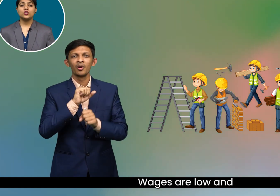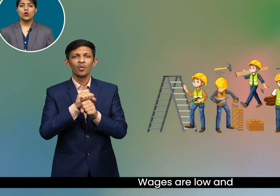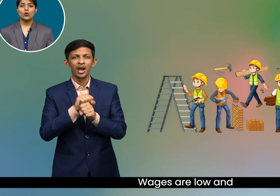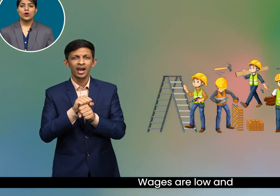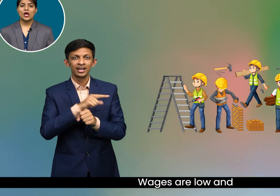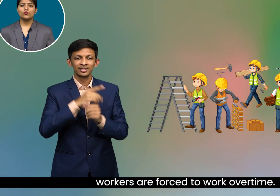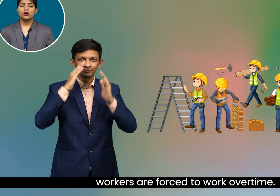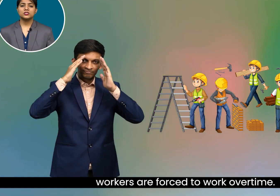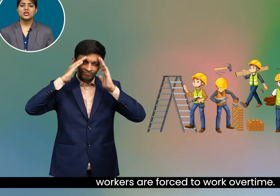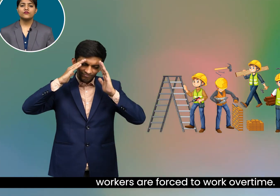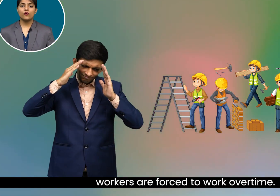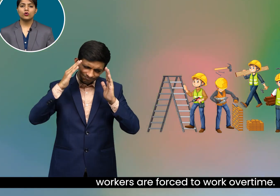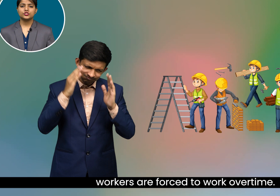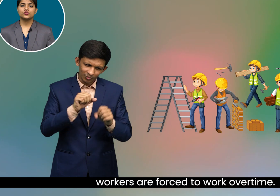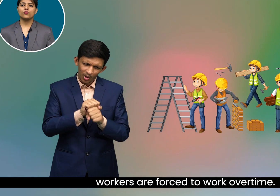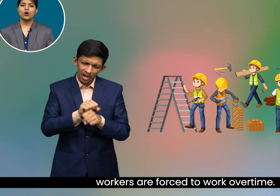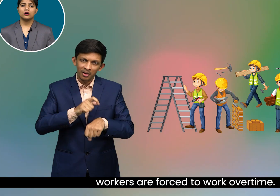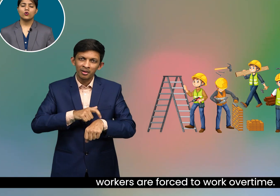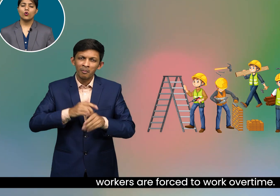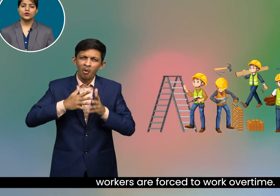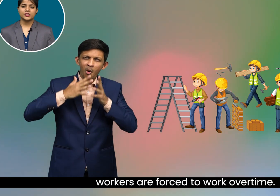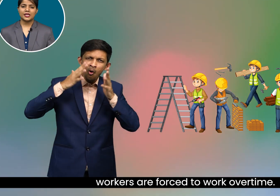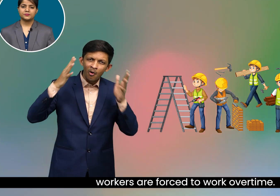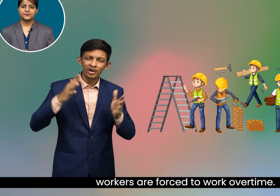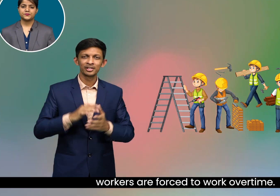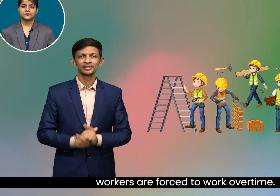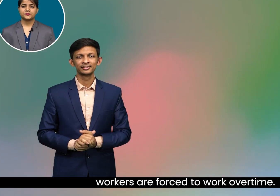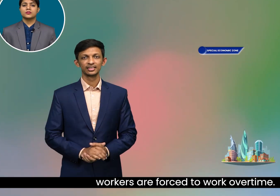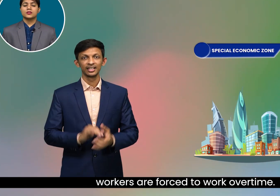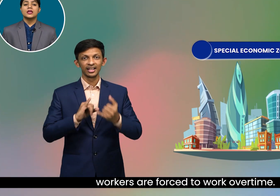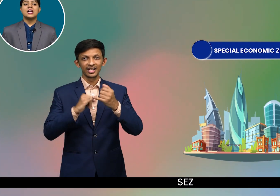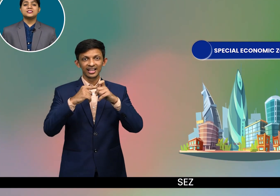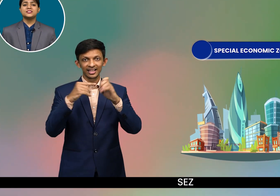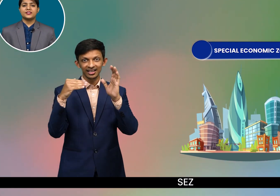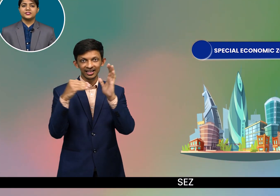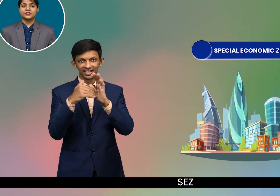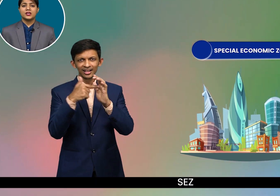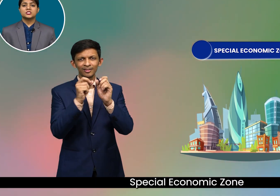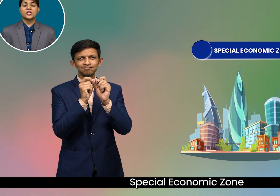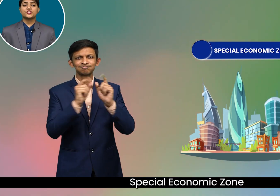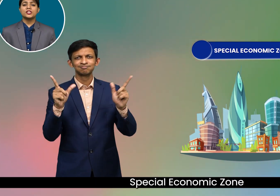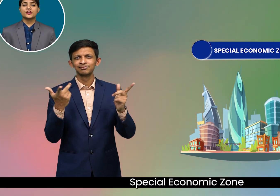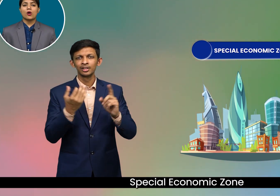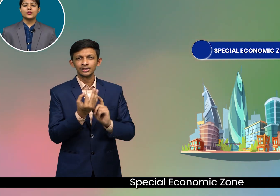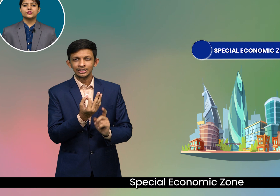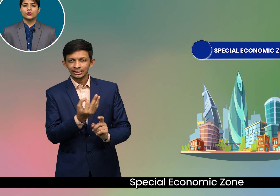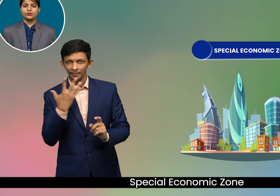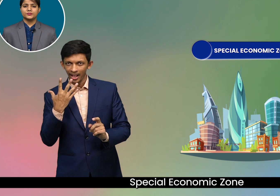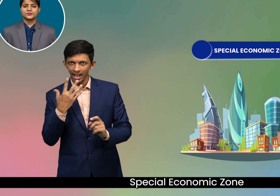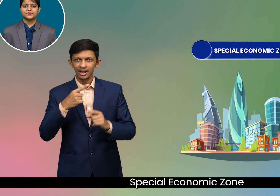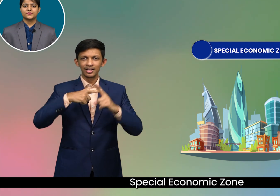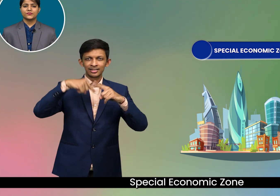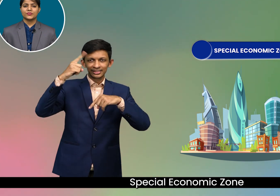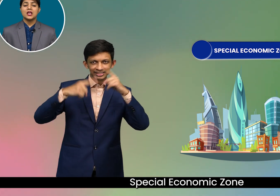Wages are low and workers are forced to work overtime. SEZ, Special Economic